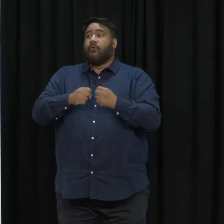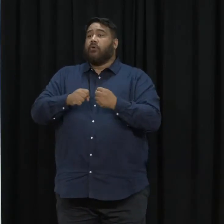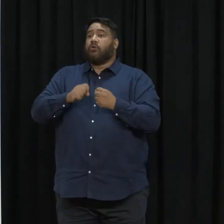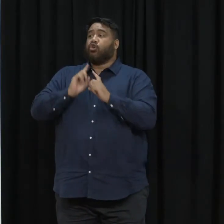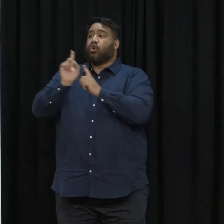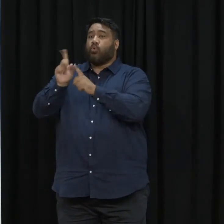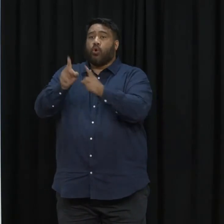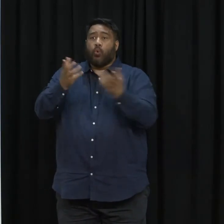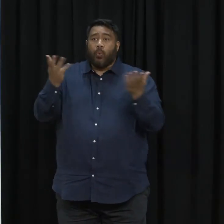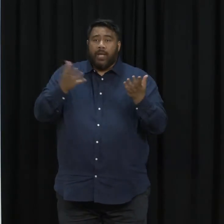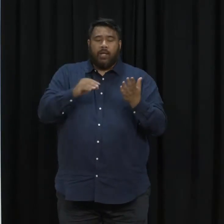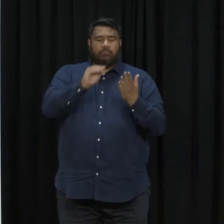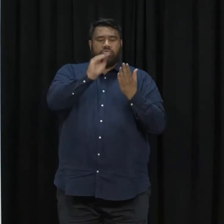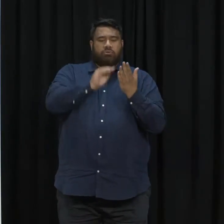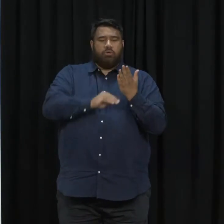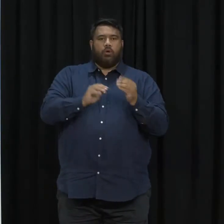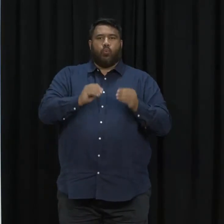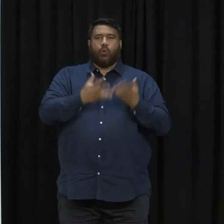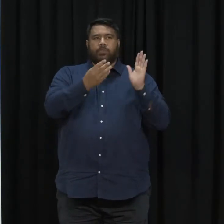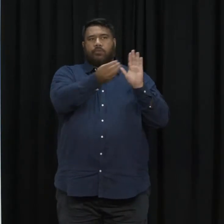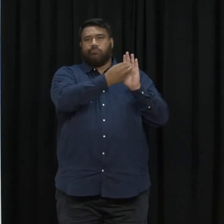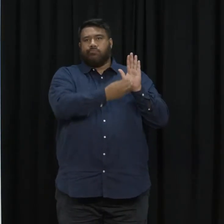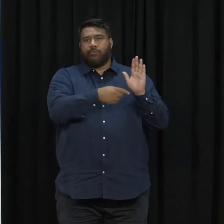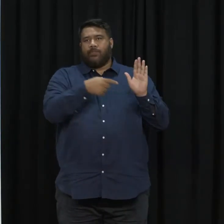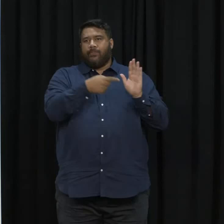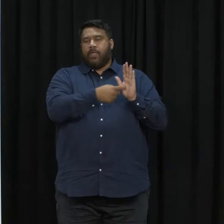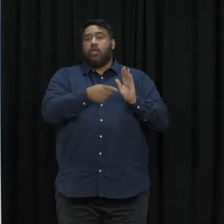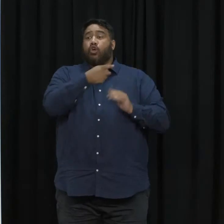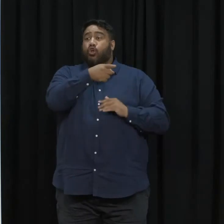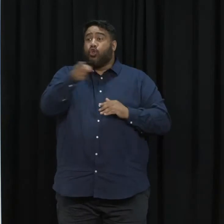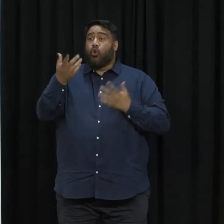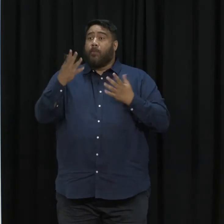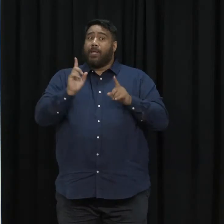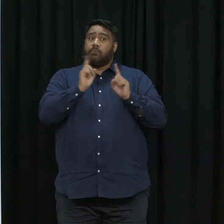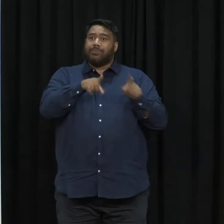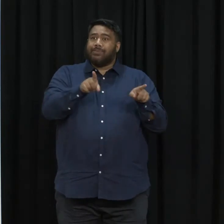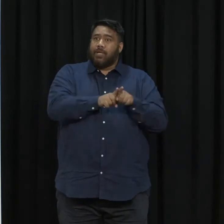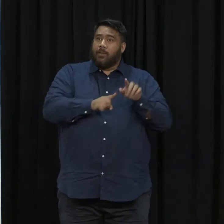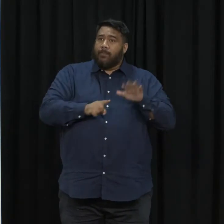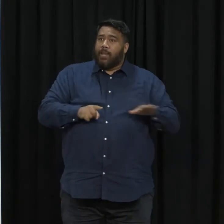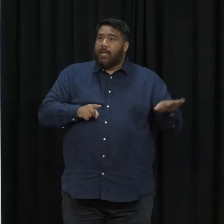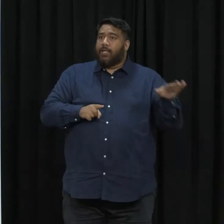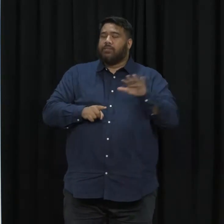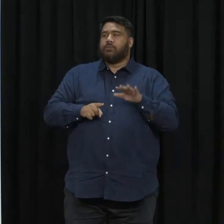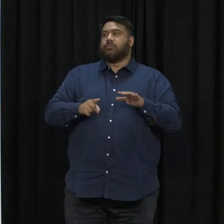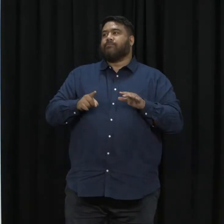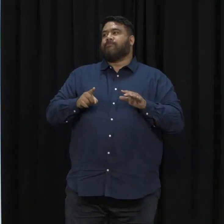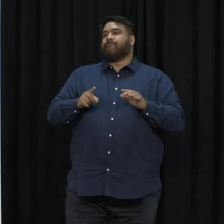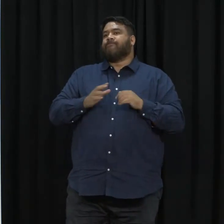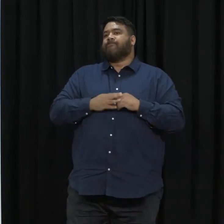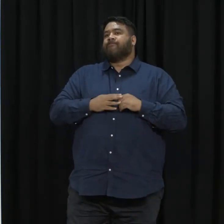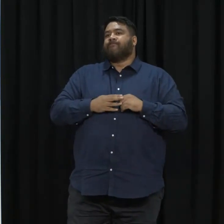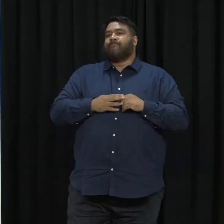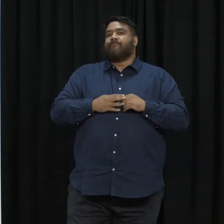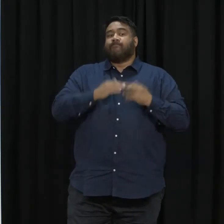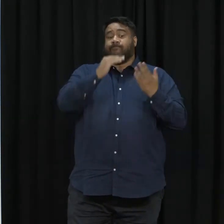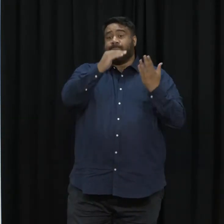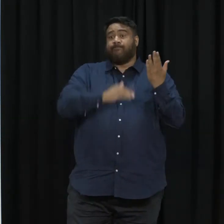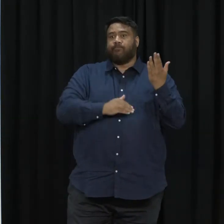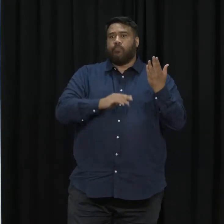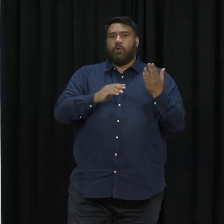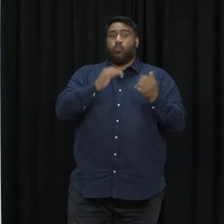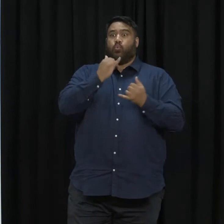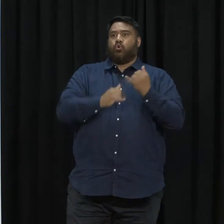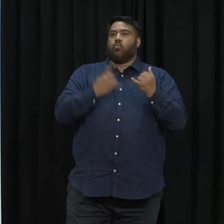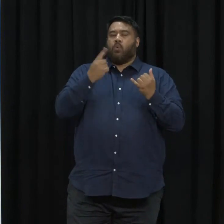of Interest page. That page has specific advice for people who were at, in particular, at all those locations, but in particular